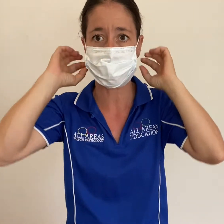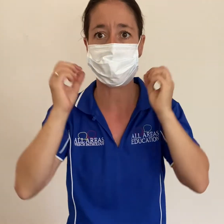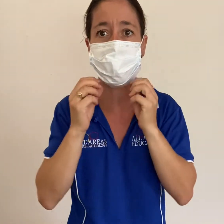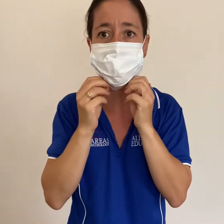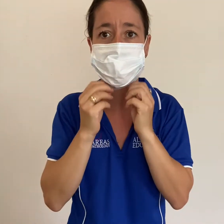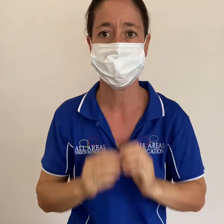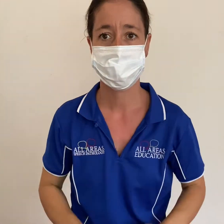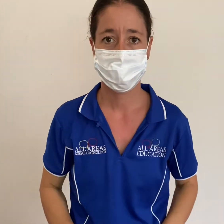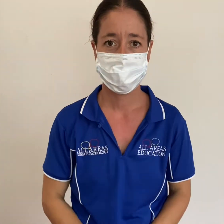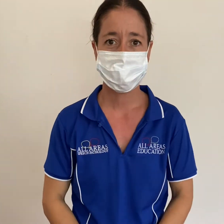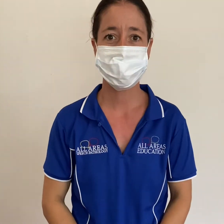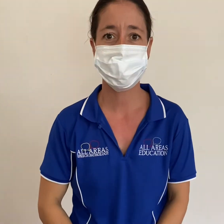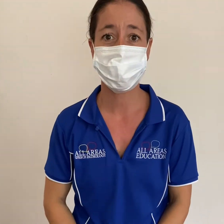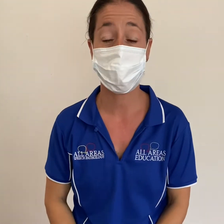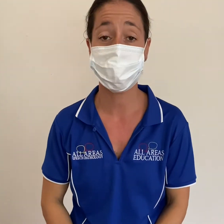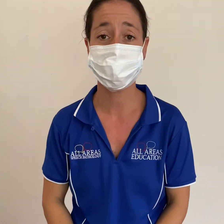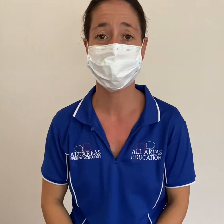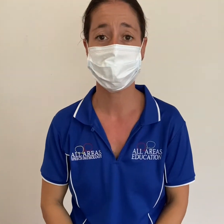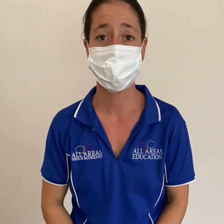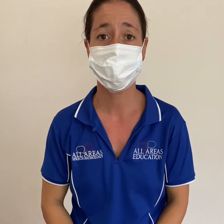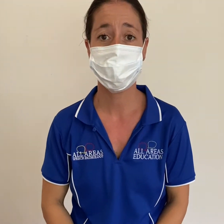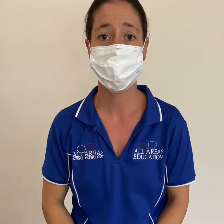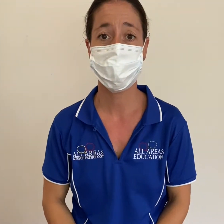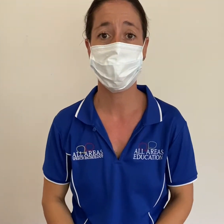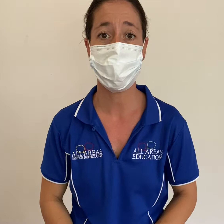today. Let's try wait.